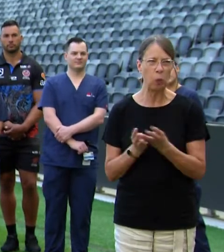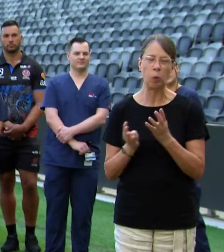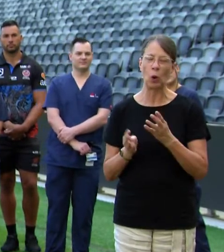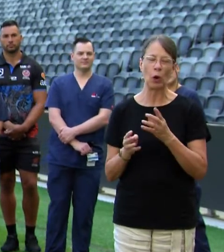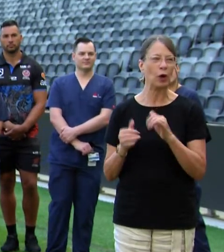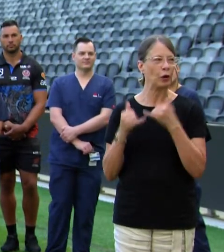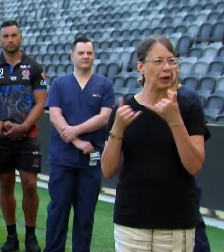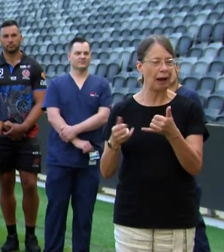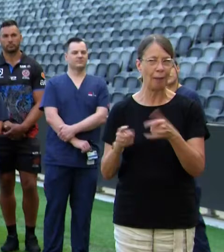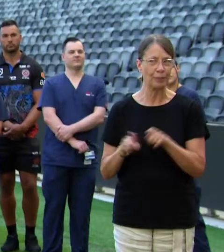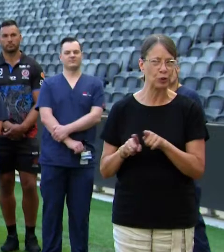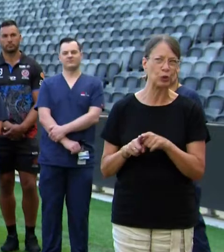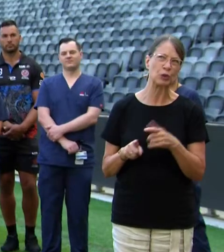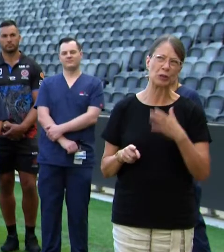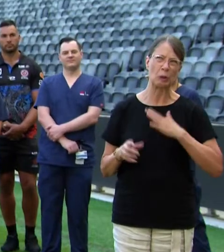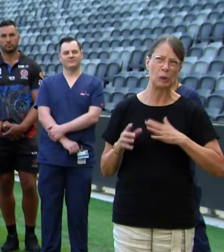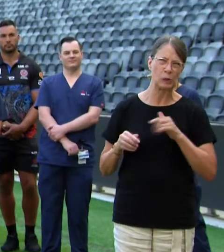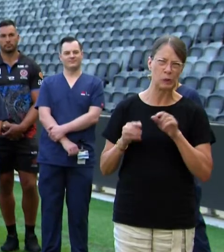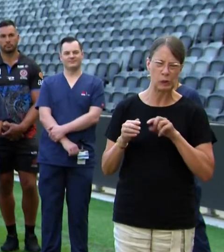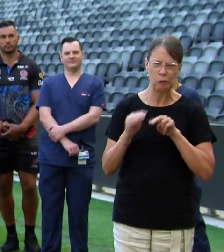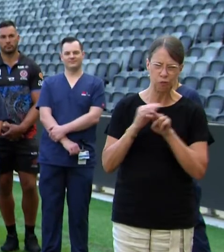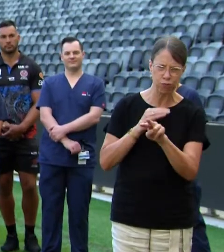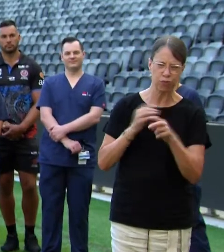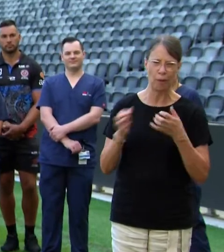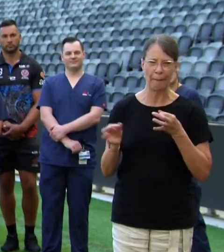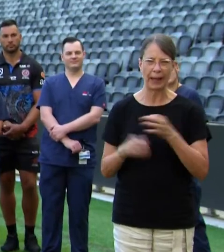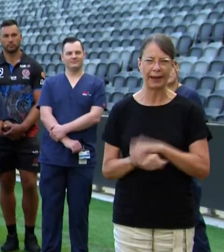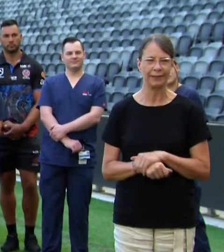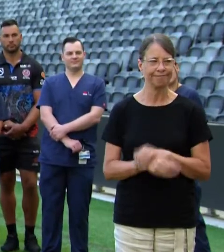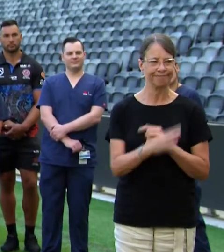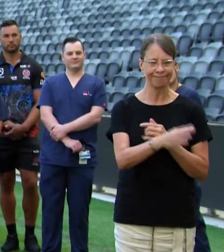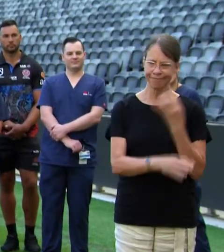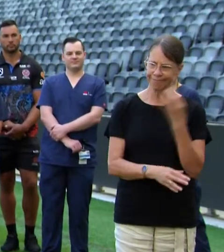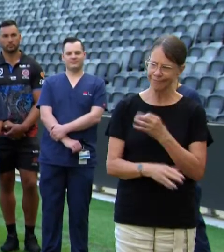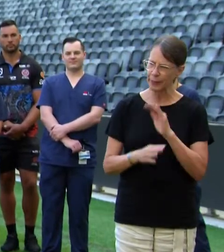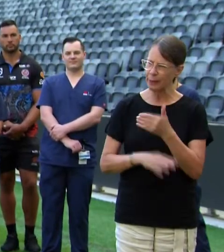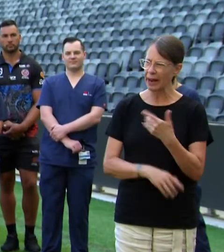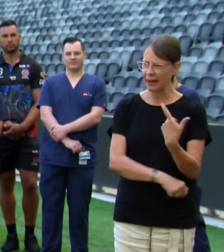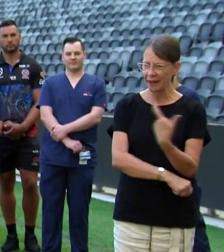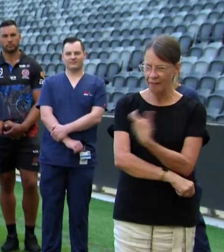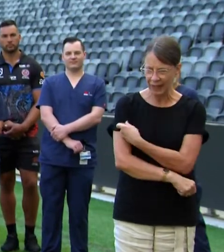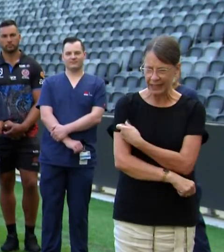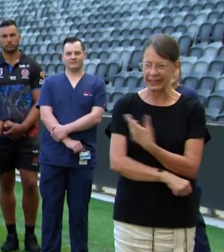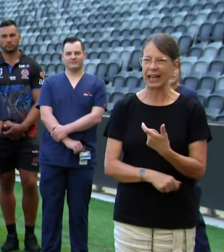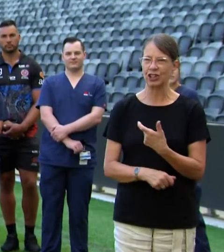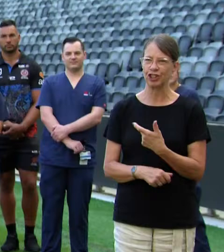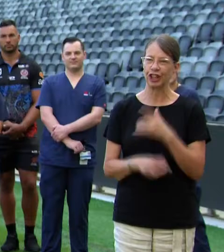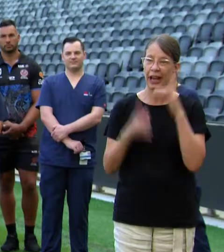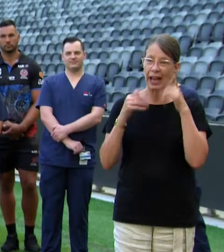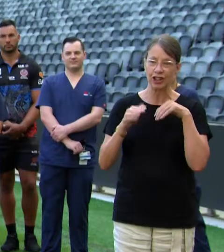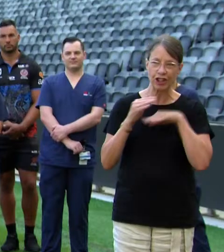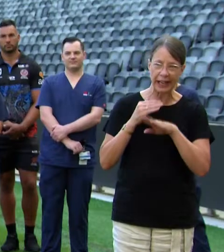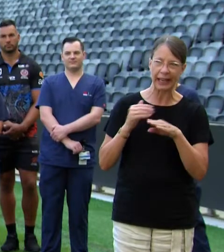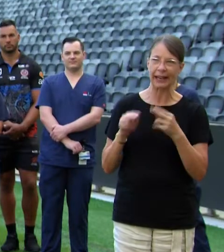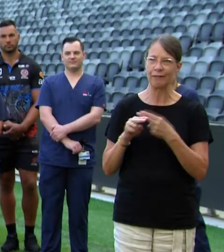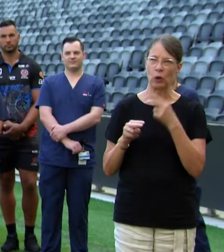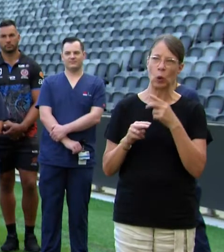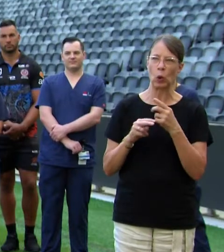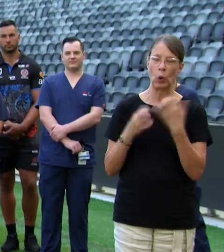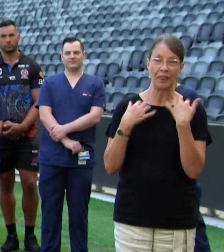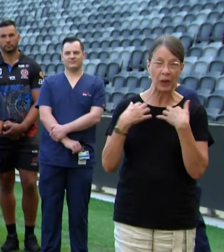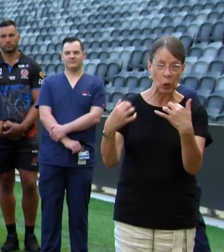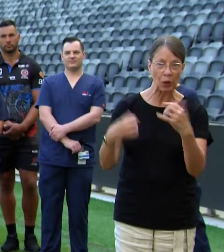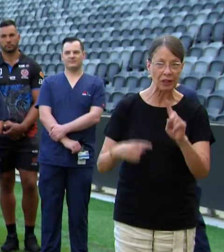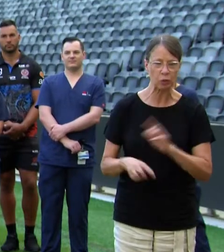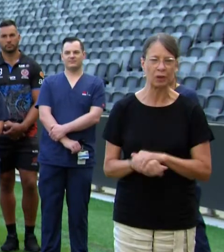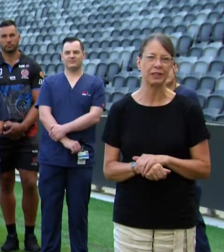then coming to games Saturday night or already the games throughout the season? Vaccination status and check-ins and so forth? Yeah, that's up to the public health